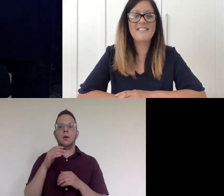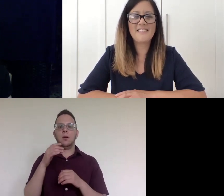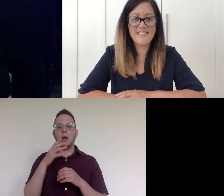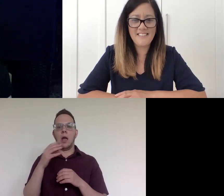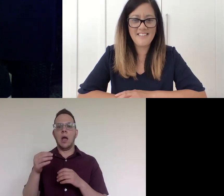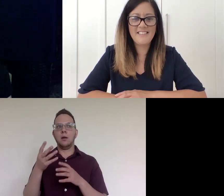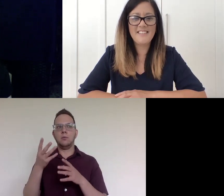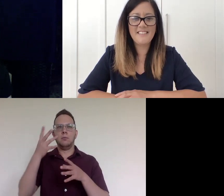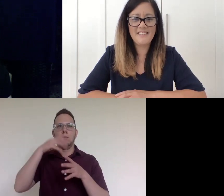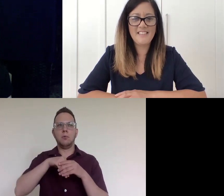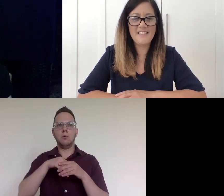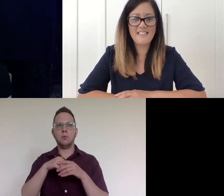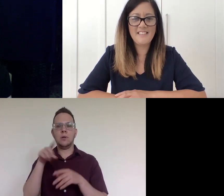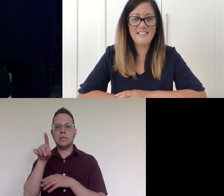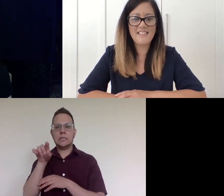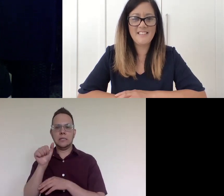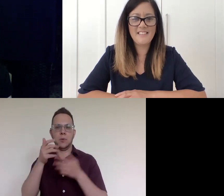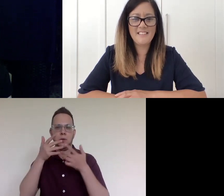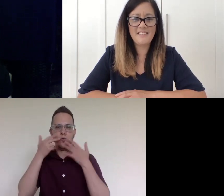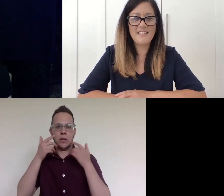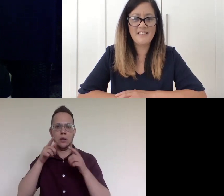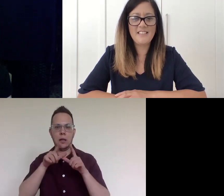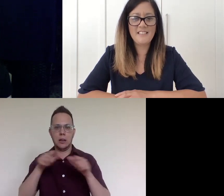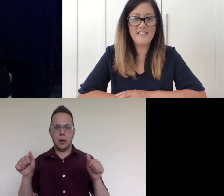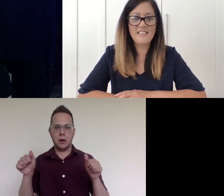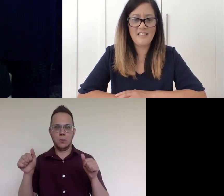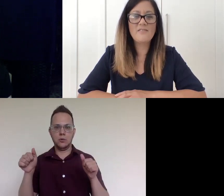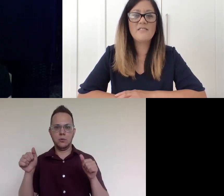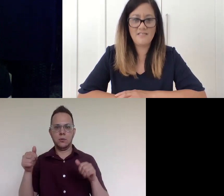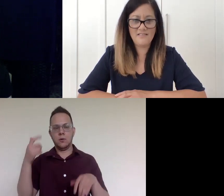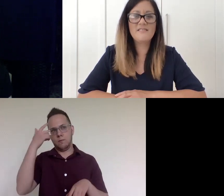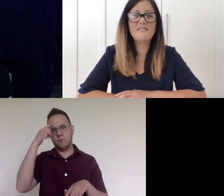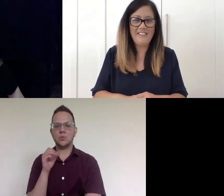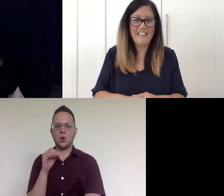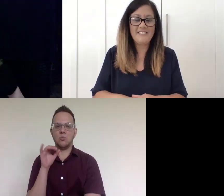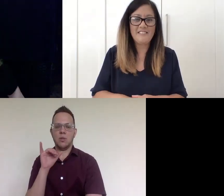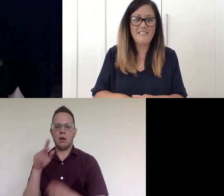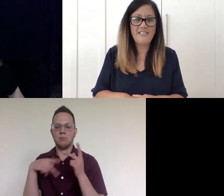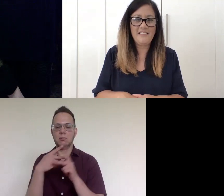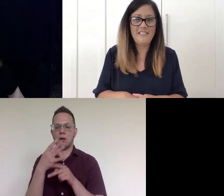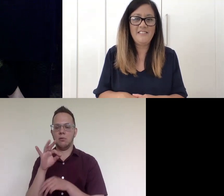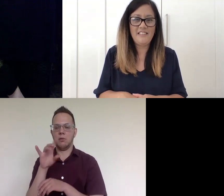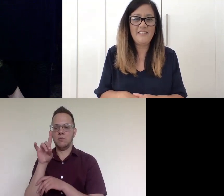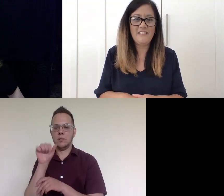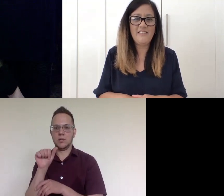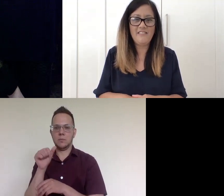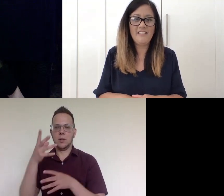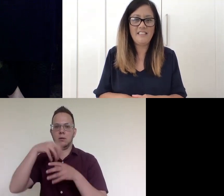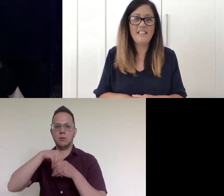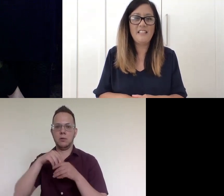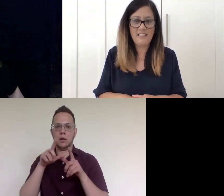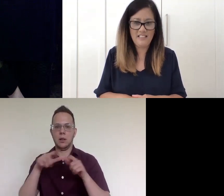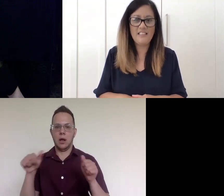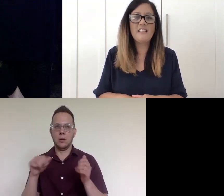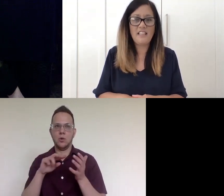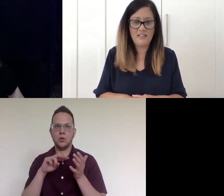disability, and include disability-friendly language. So that's kind of a thing.